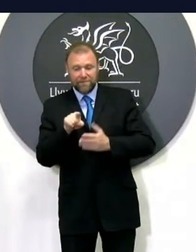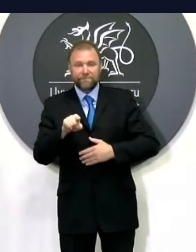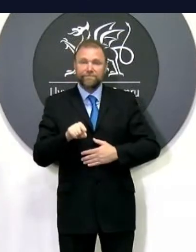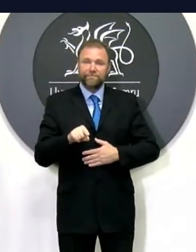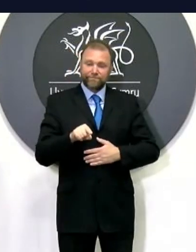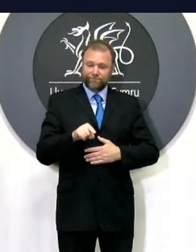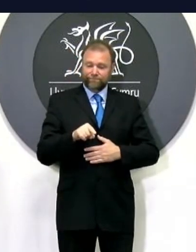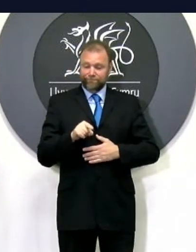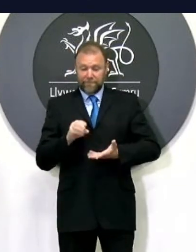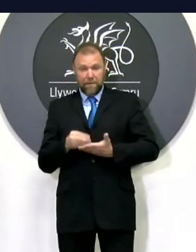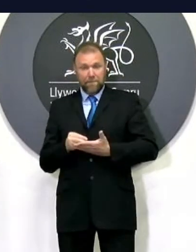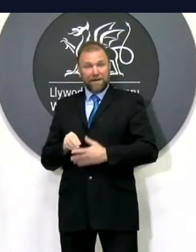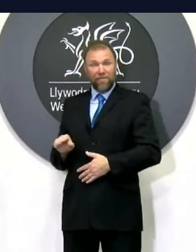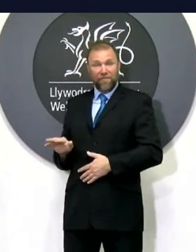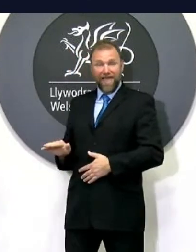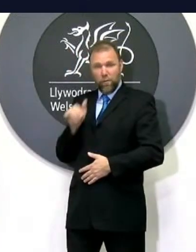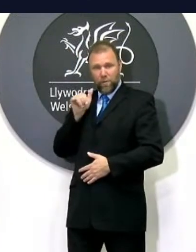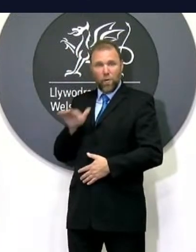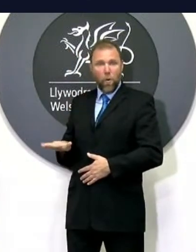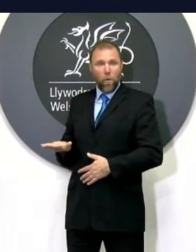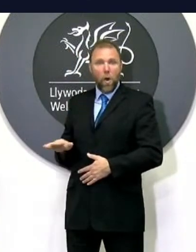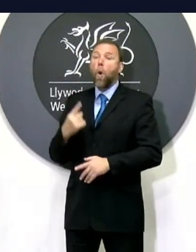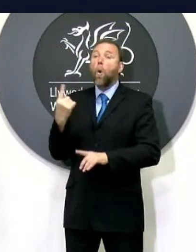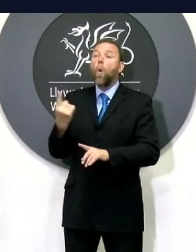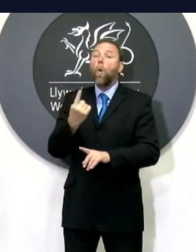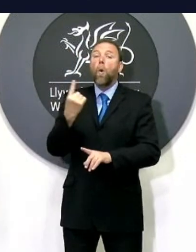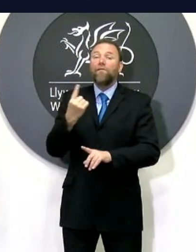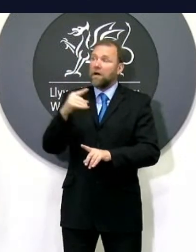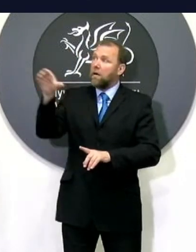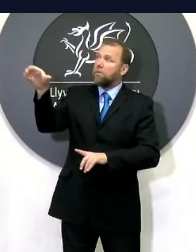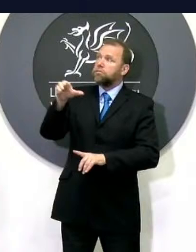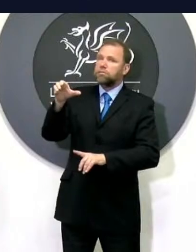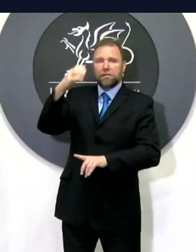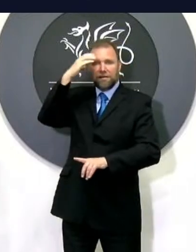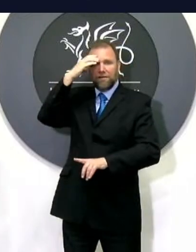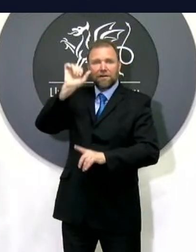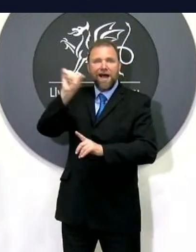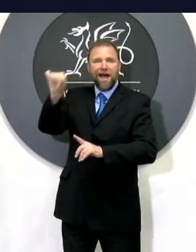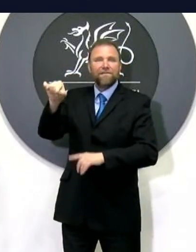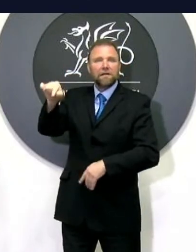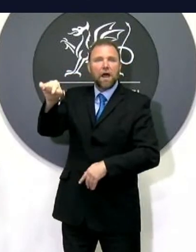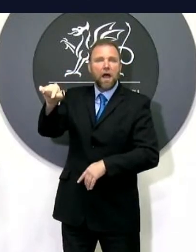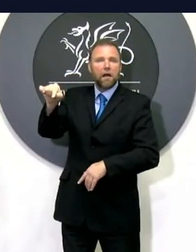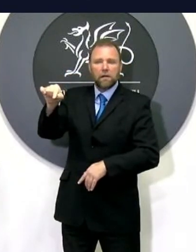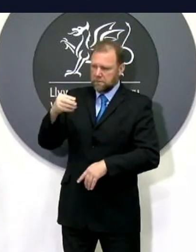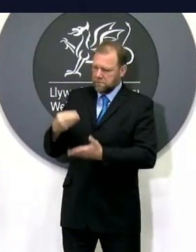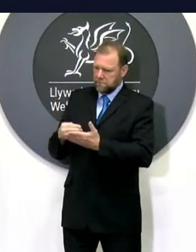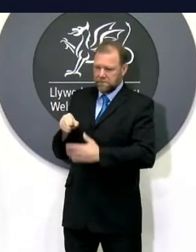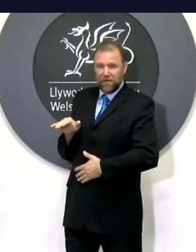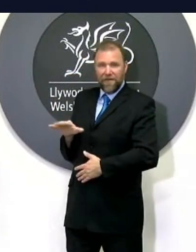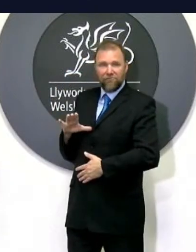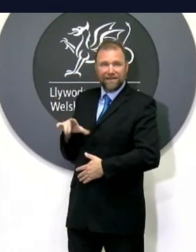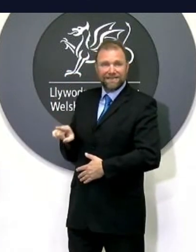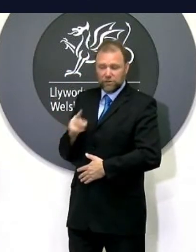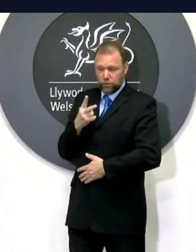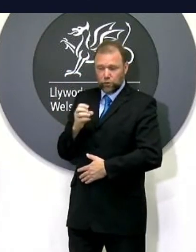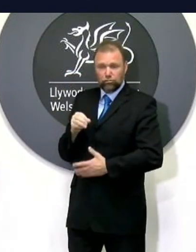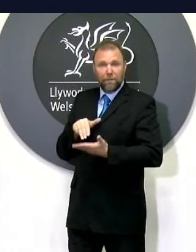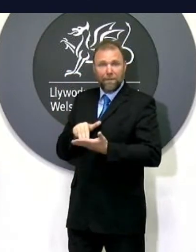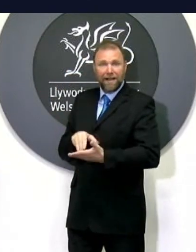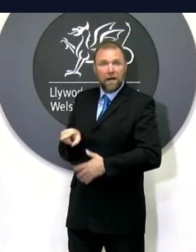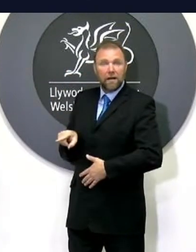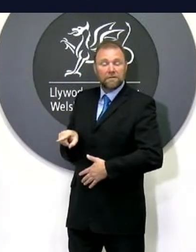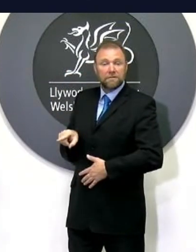after the election, that the advice will be ready for that incoming government, so the £200 million which we